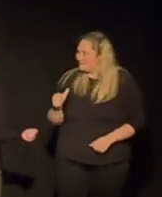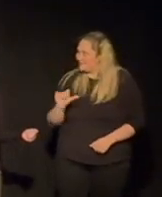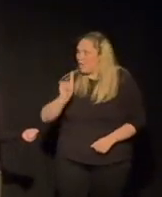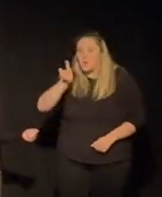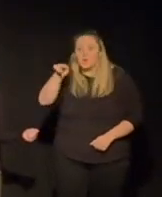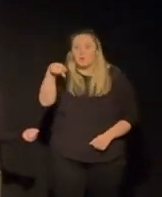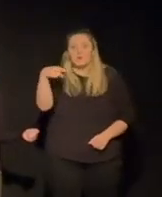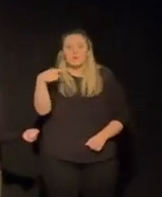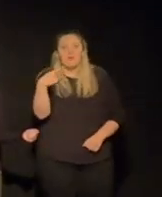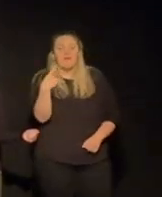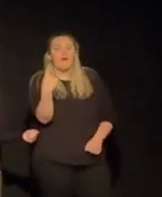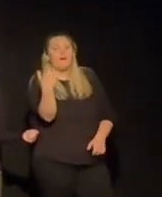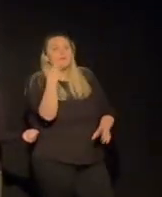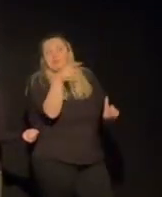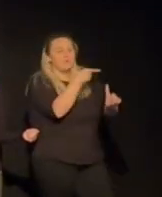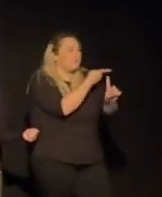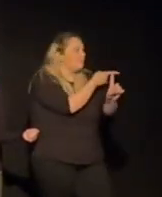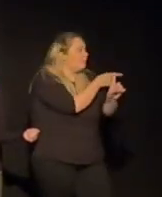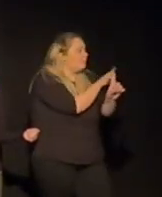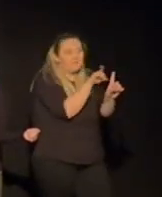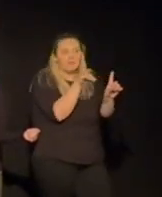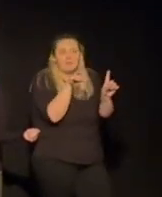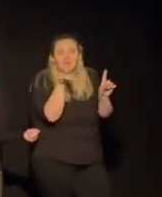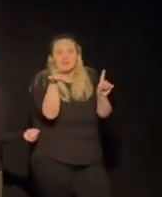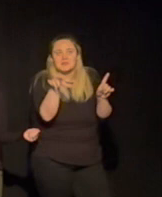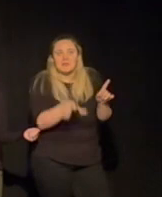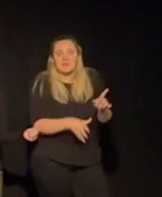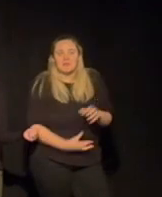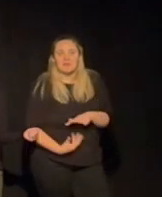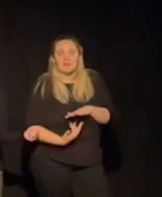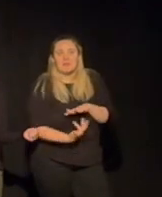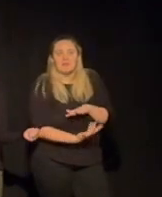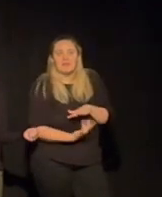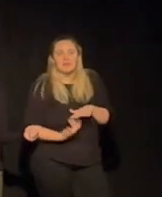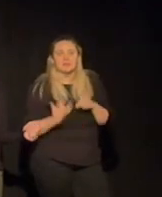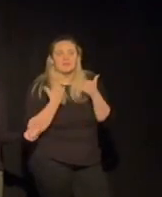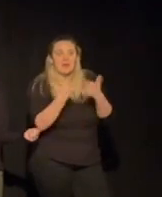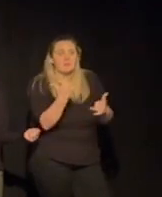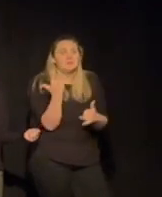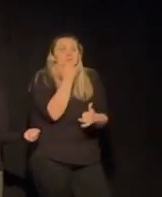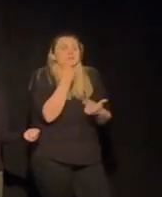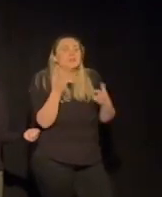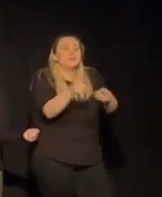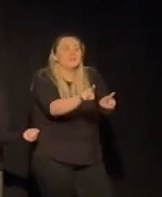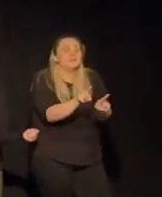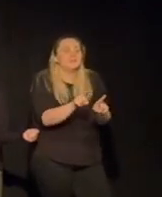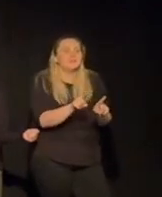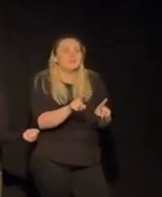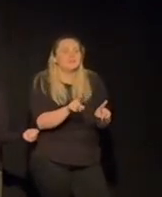Trying to get me to lose my temper, that way I'll make a mistake.